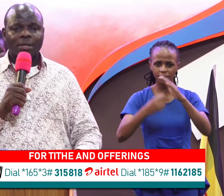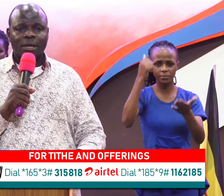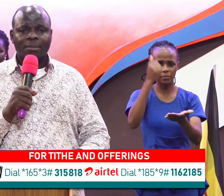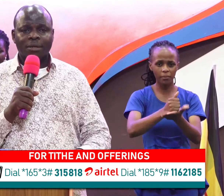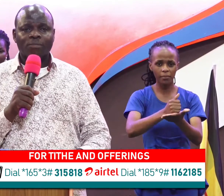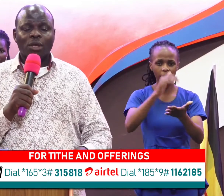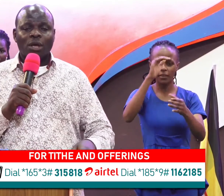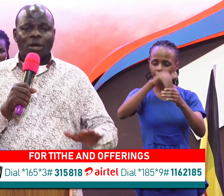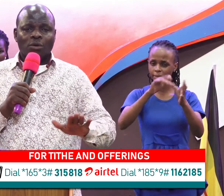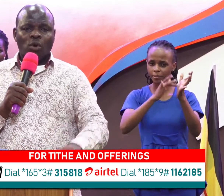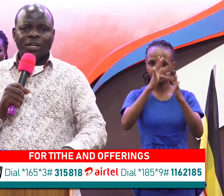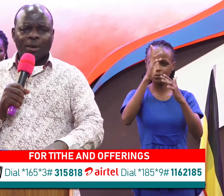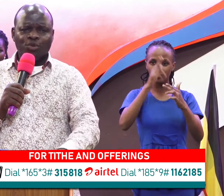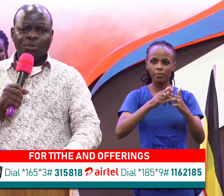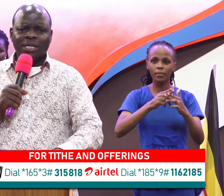Jesus' name, amen, amen.